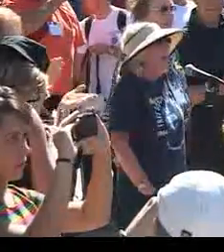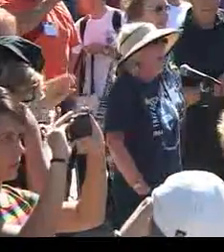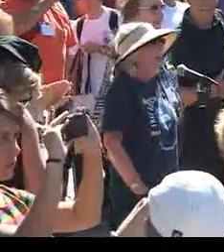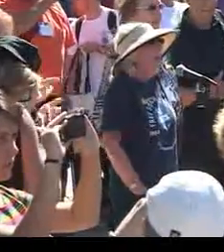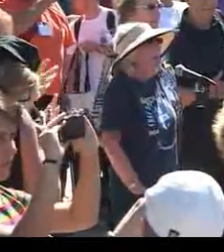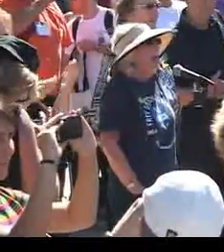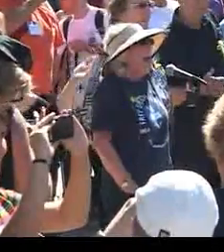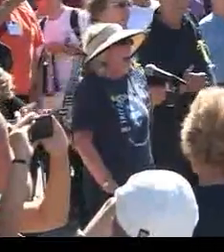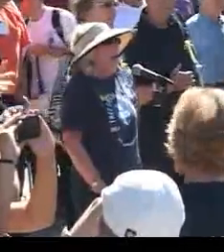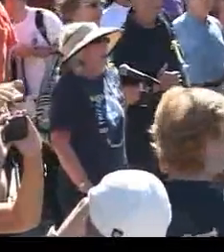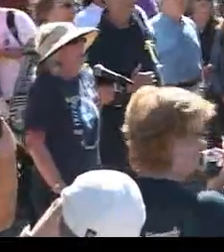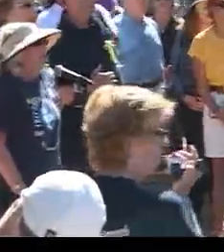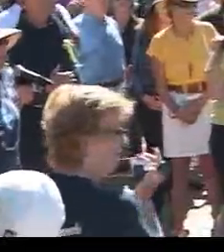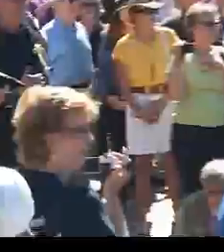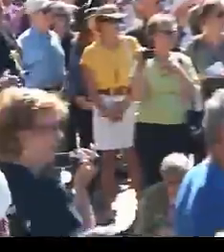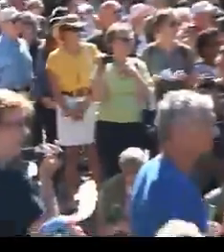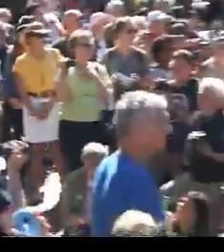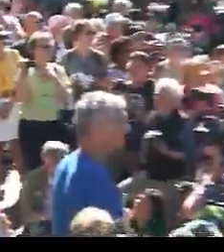students.